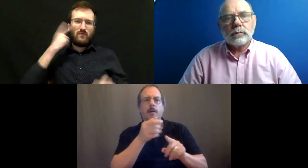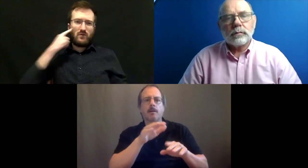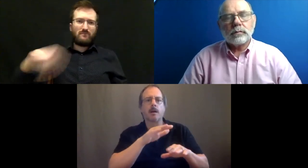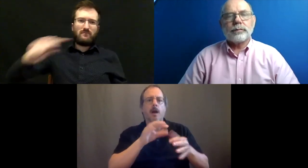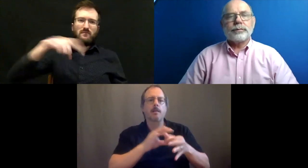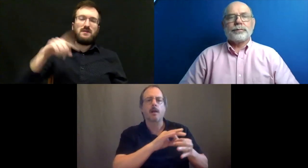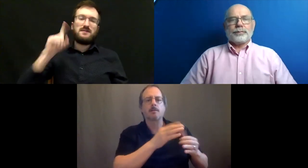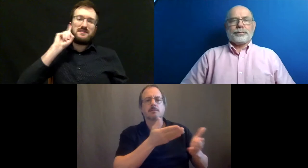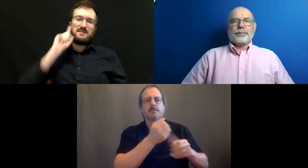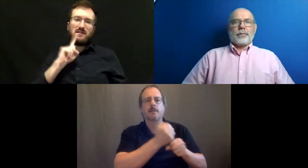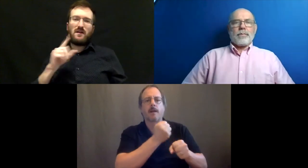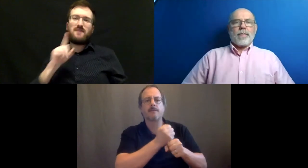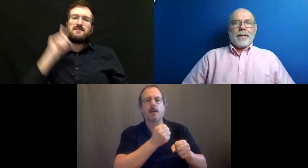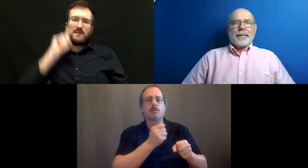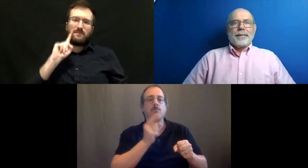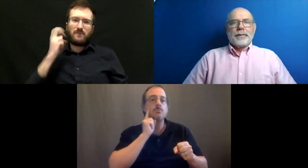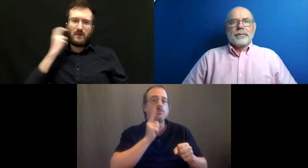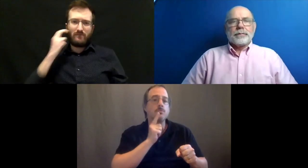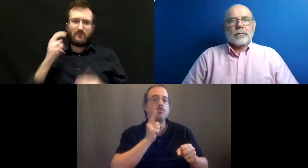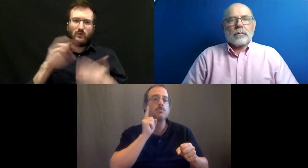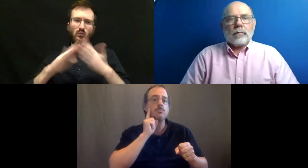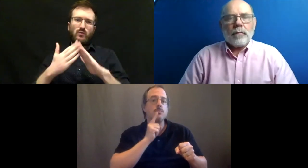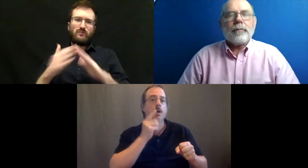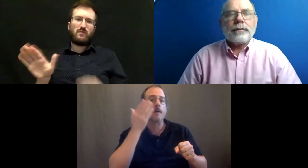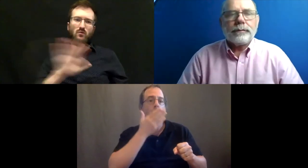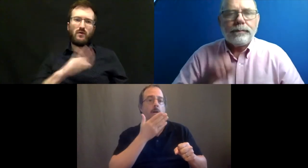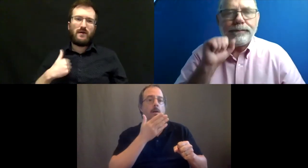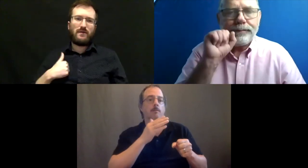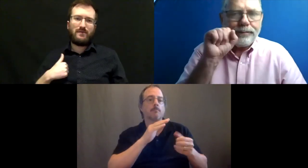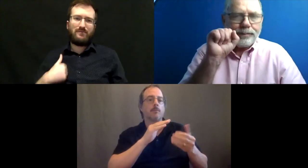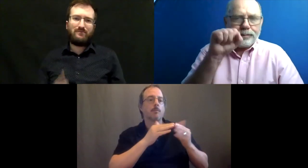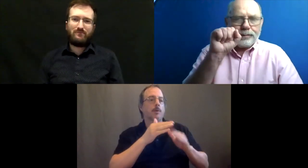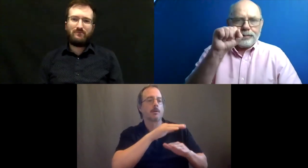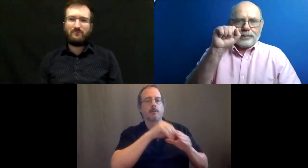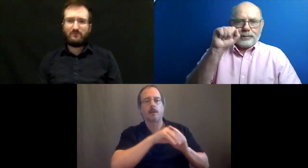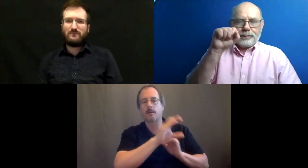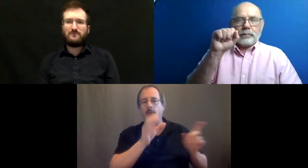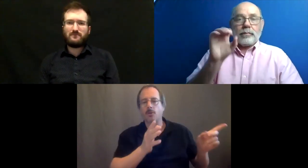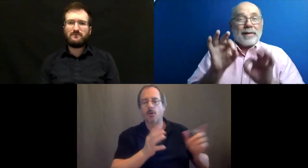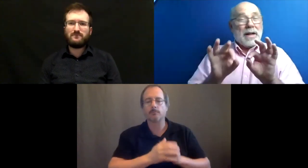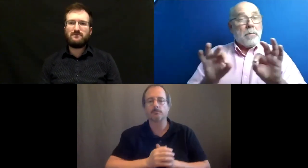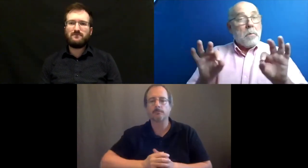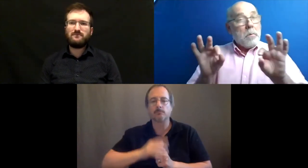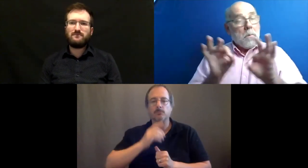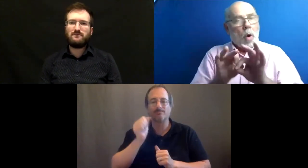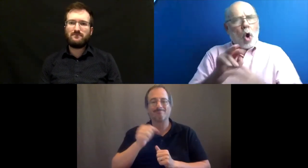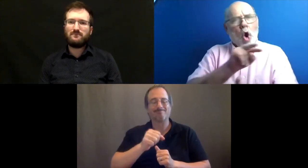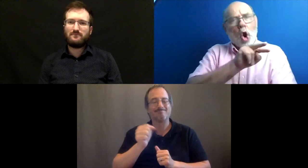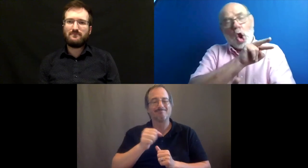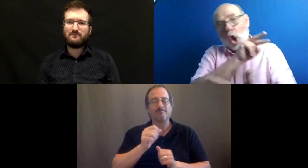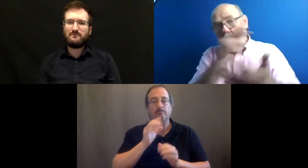have seen in our legislation that have affected employment within the deaf and the deafblind communities.